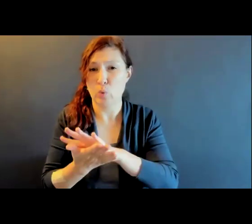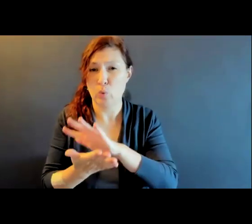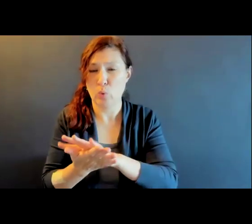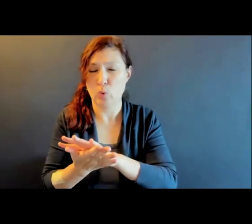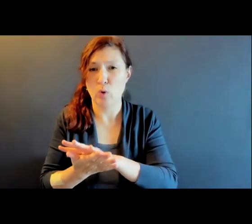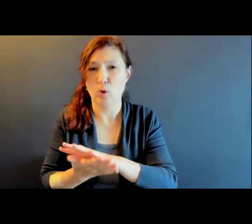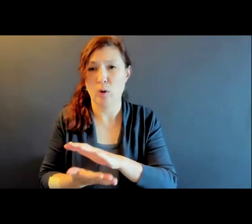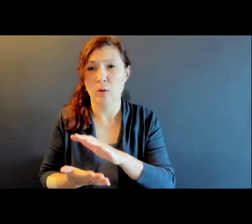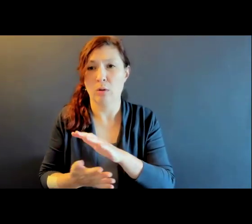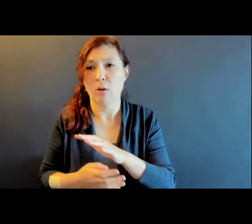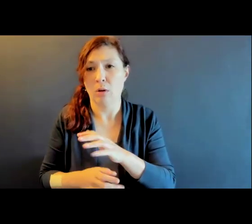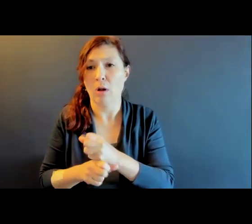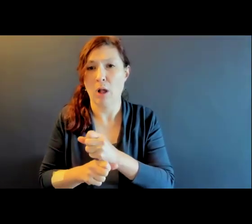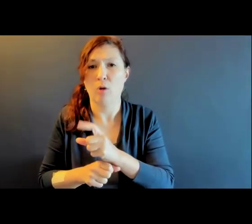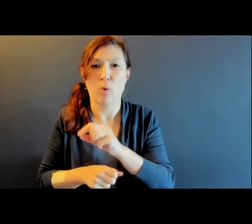two simulations.